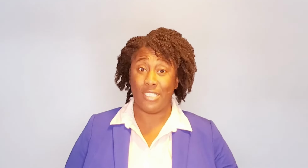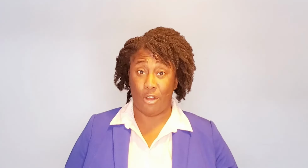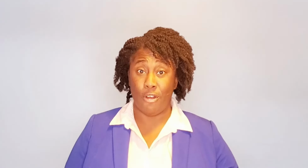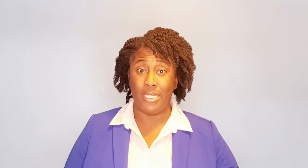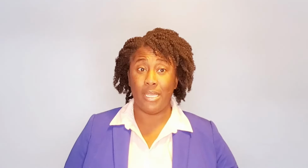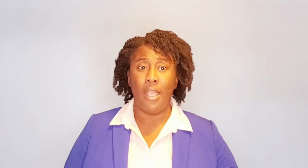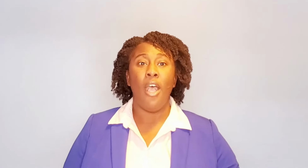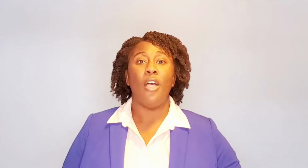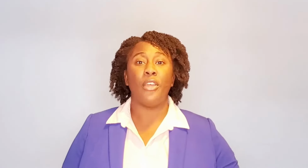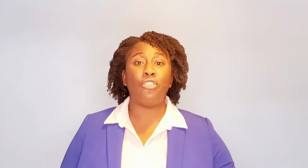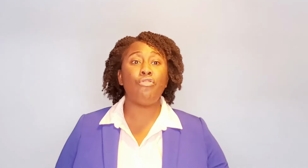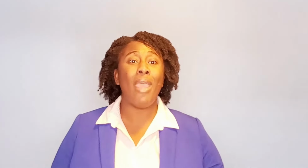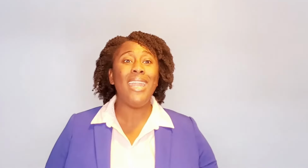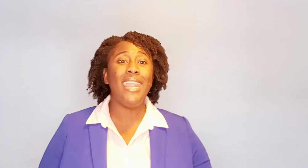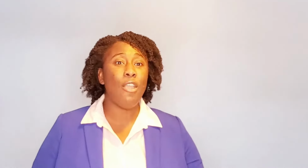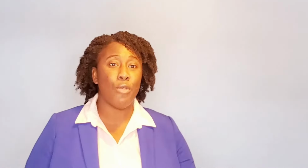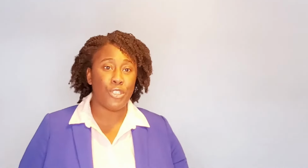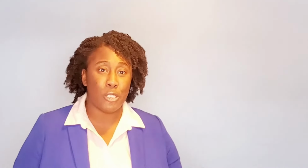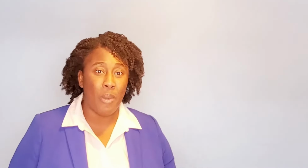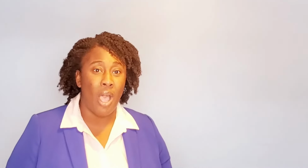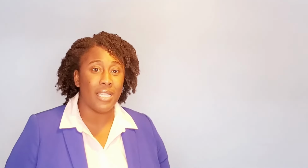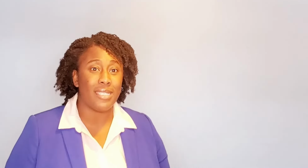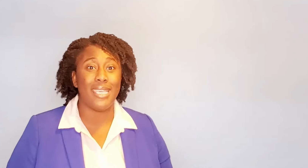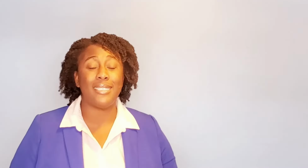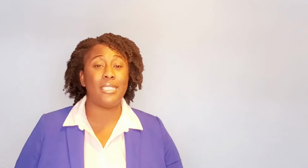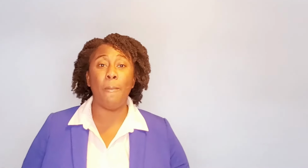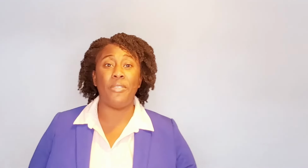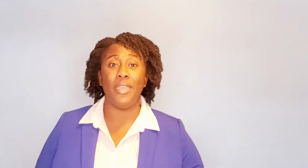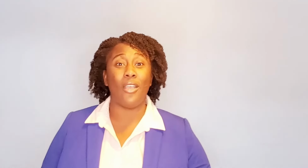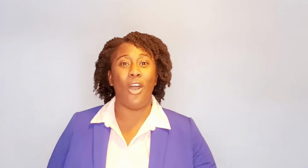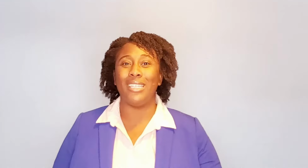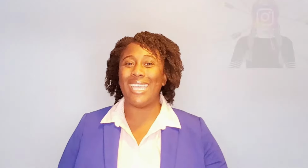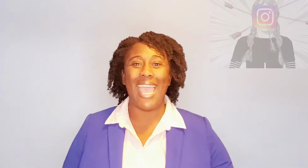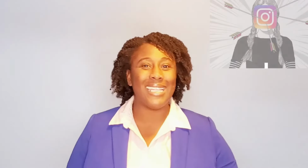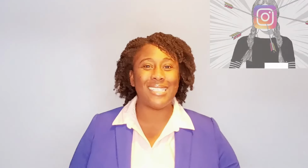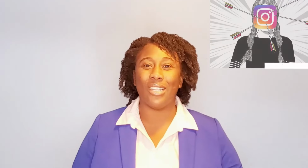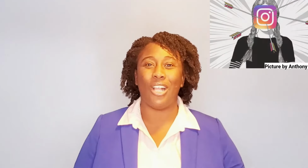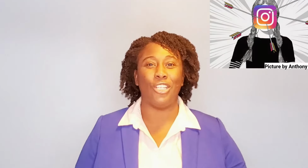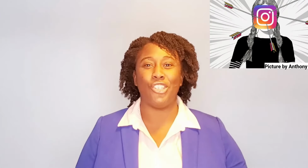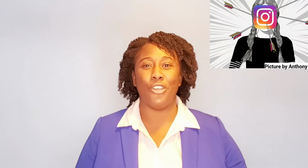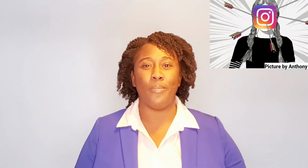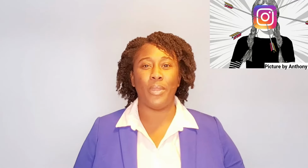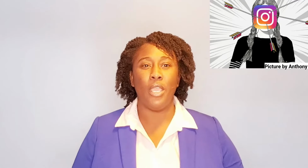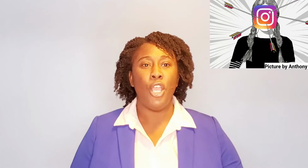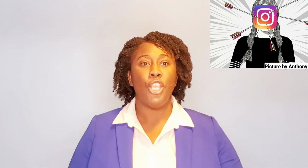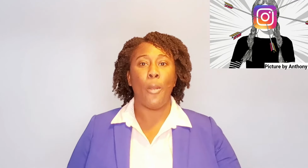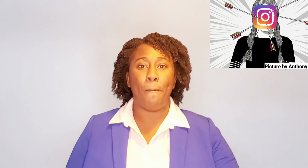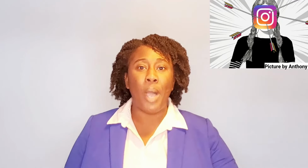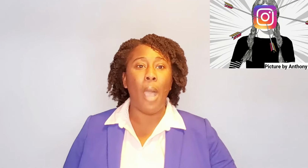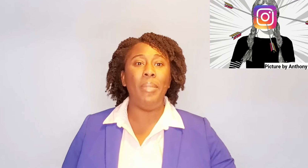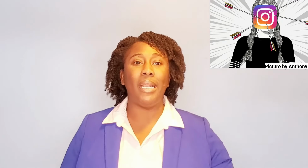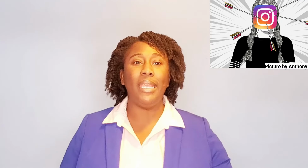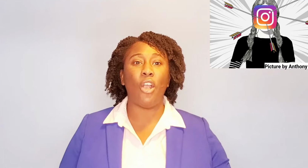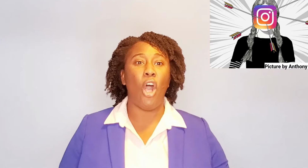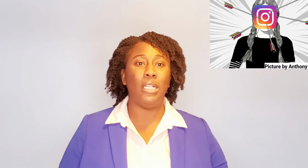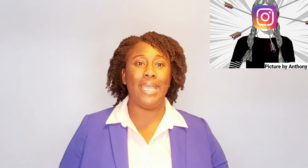hurt, the trending response is something called cancel culture. You're publicly called out